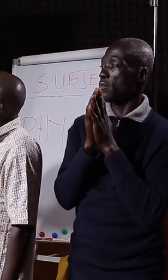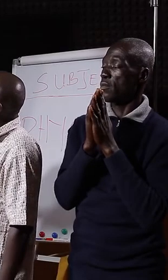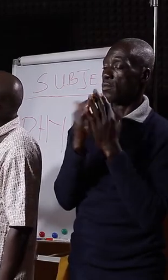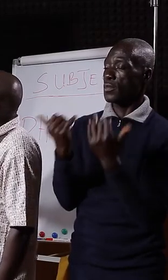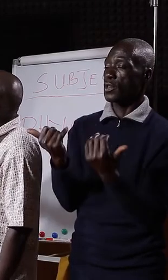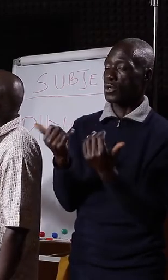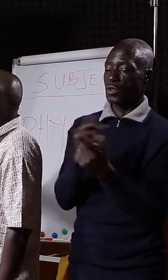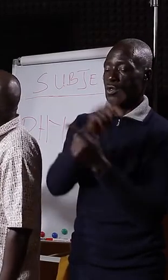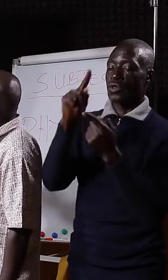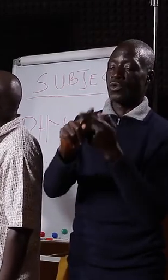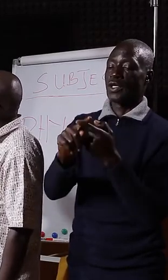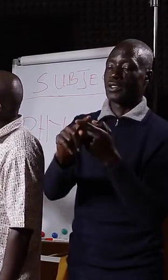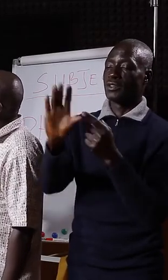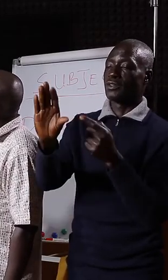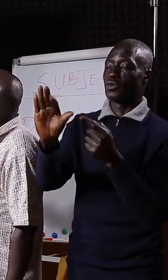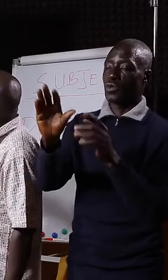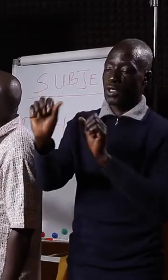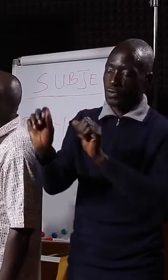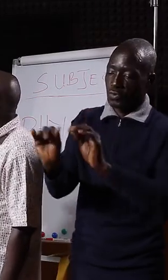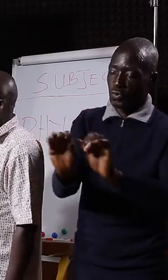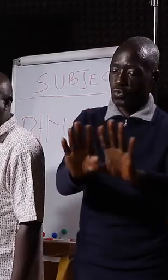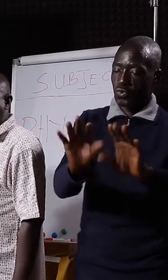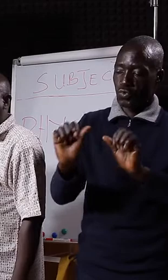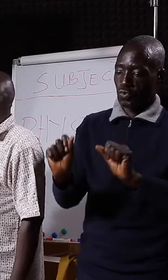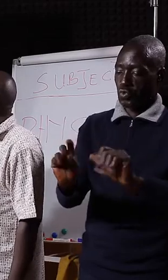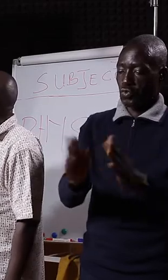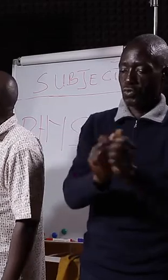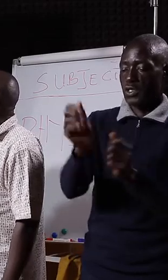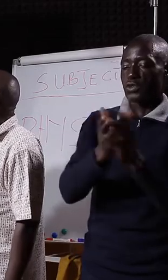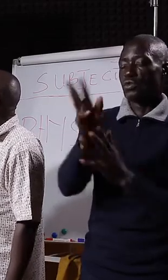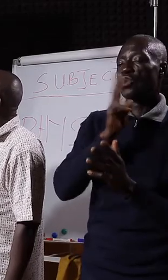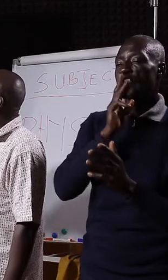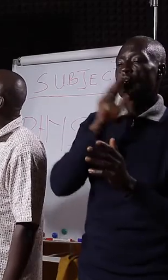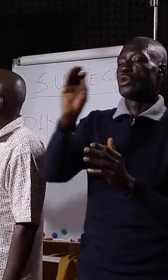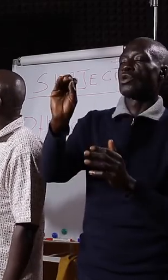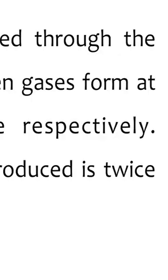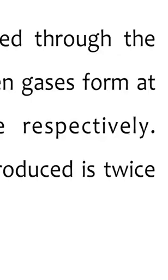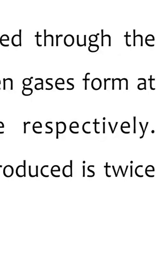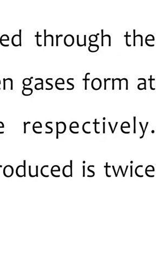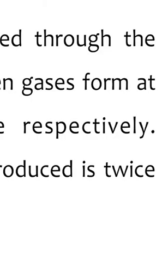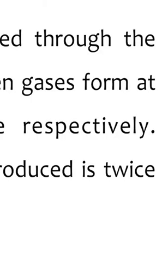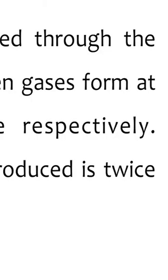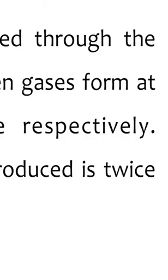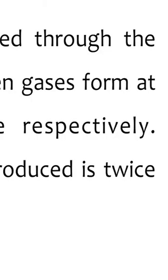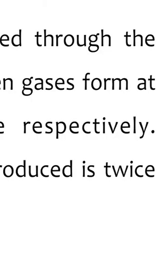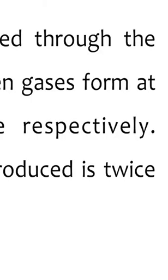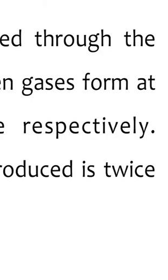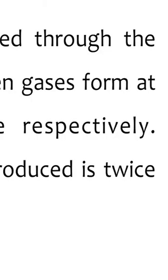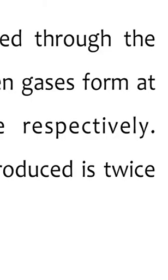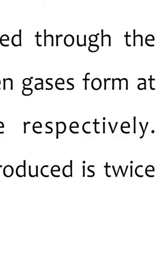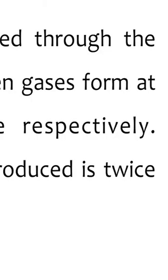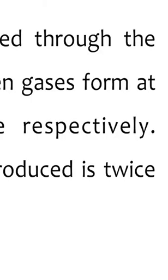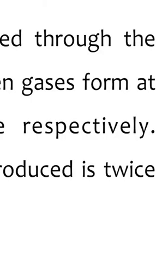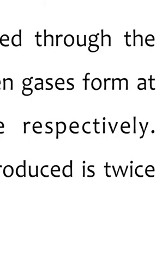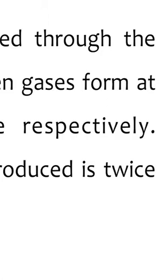Now, when current is passed through the water, oxygen and hydrogen gases